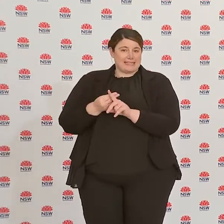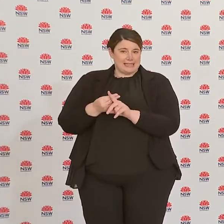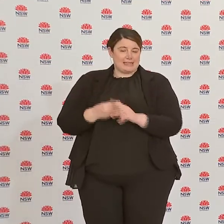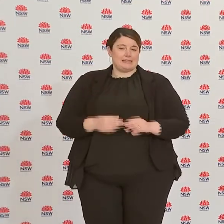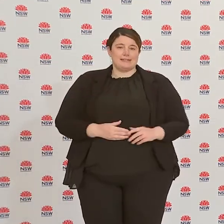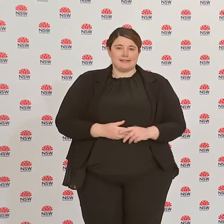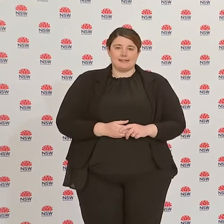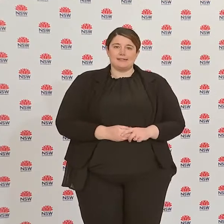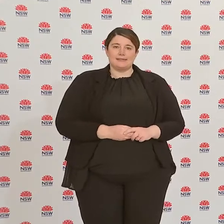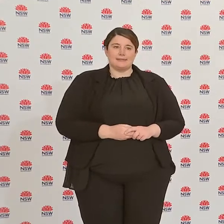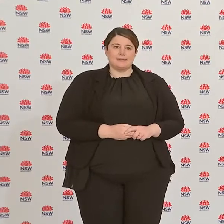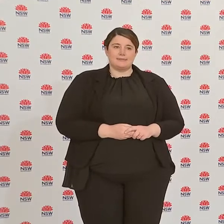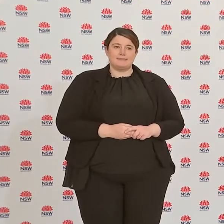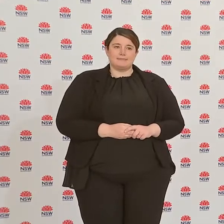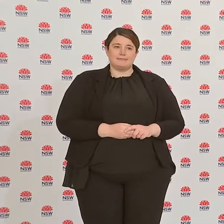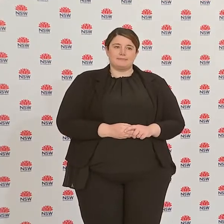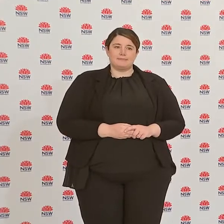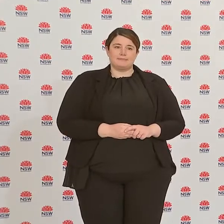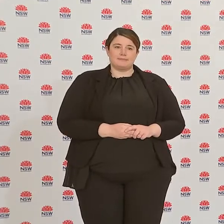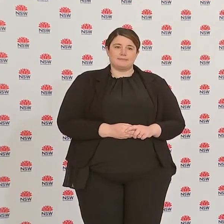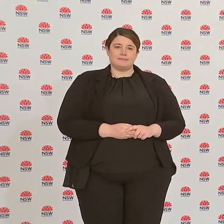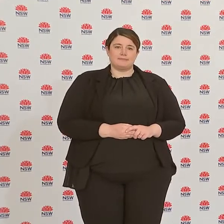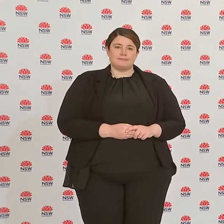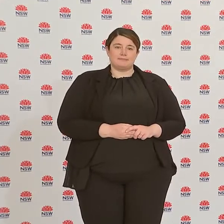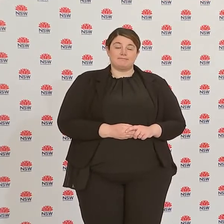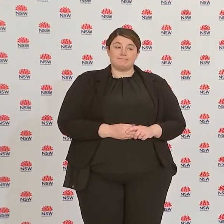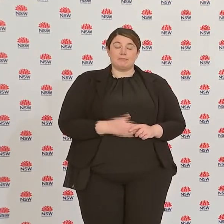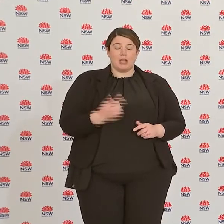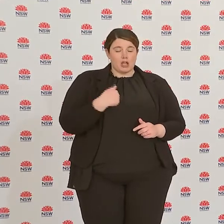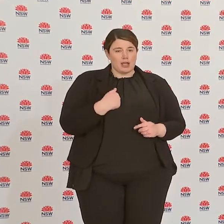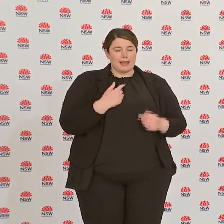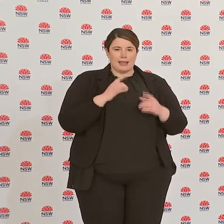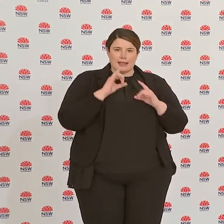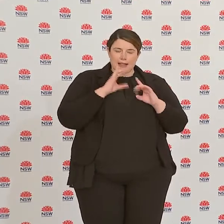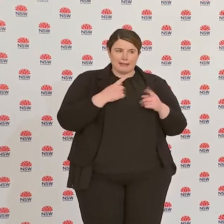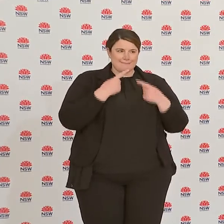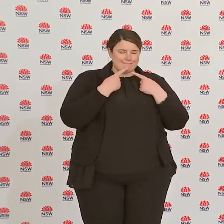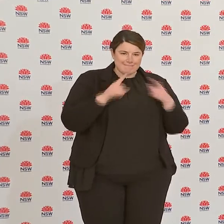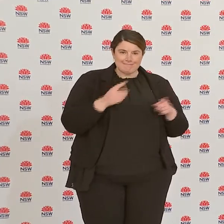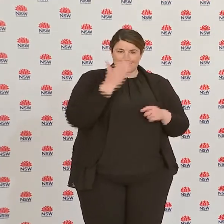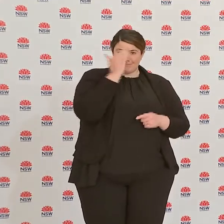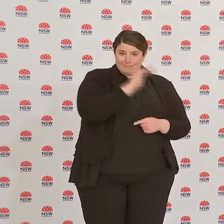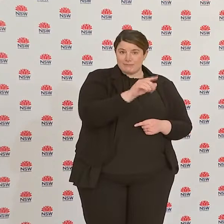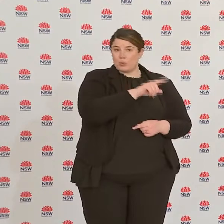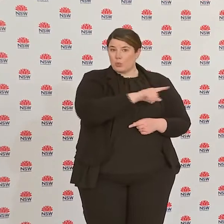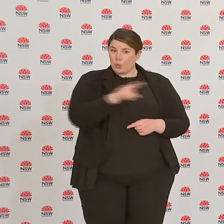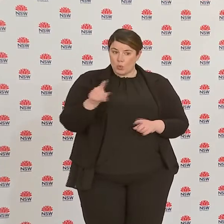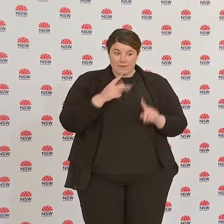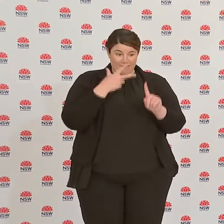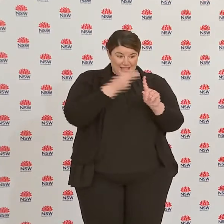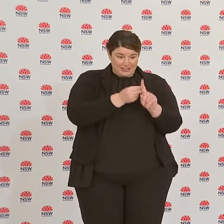stage. Clearly, my key message to everyone is that the vaccines work.